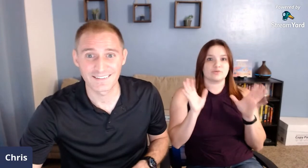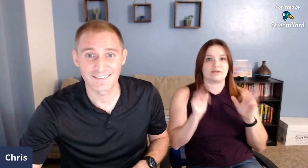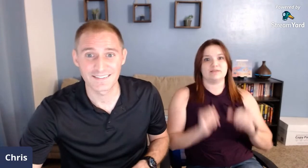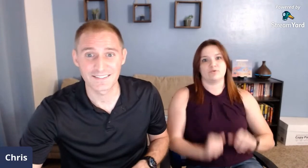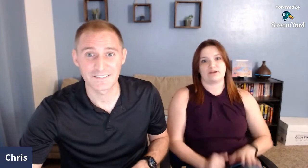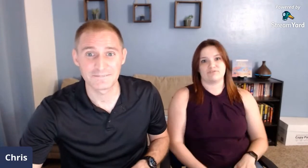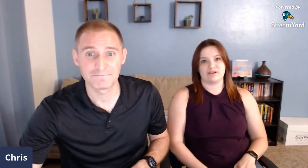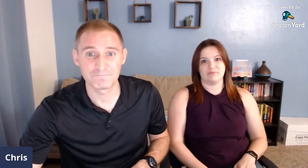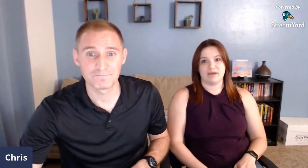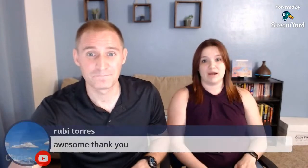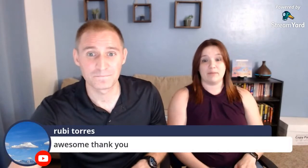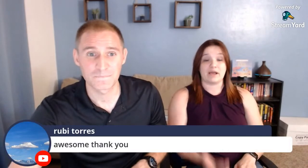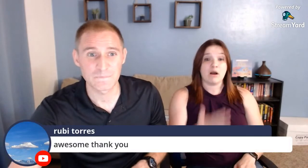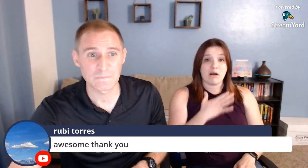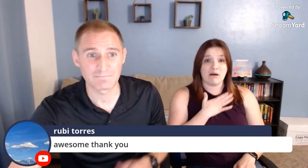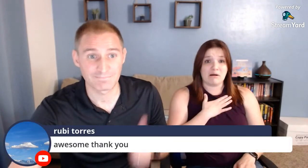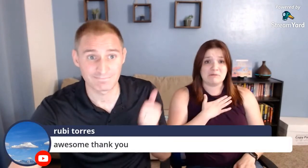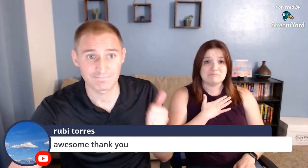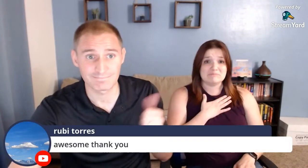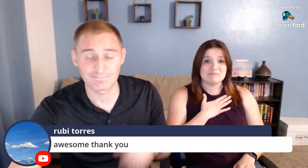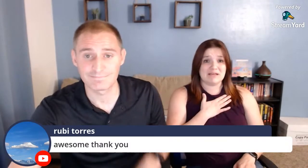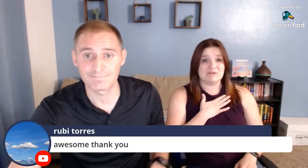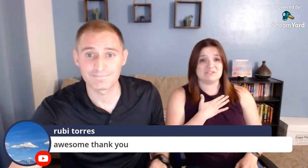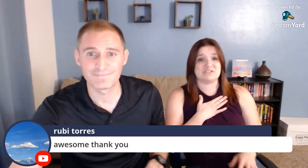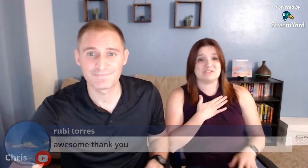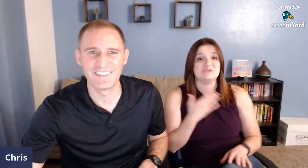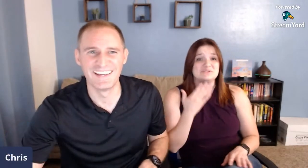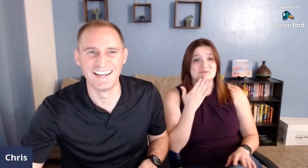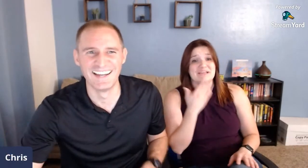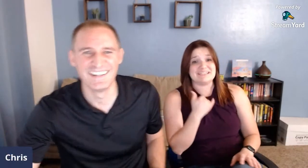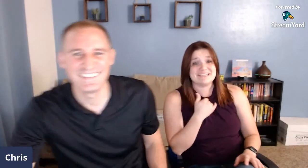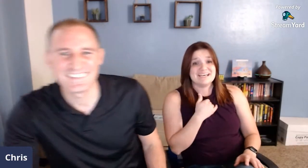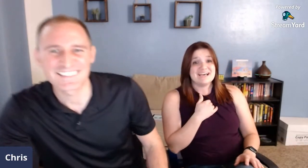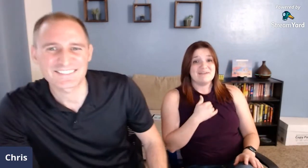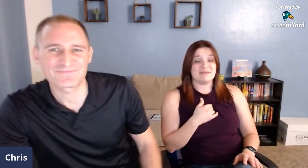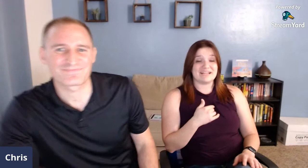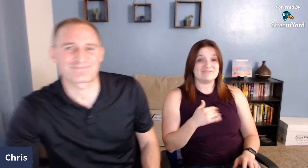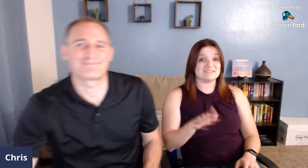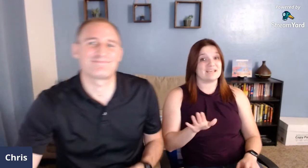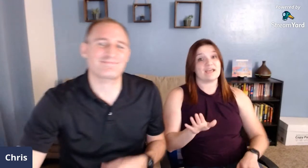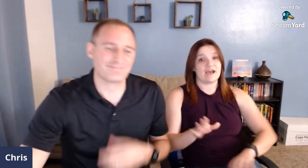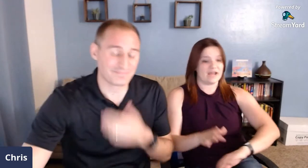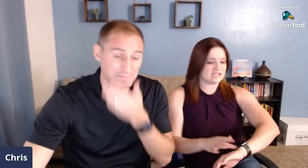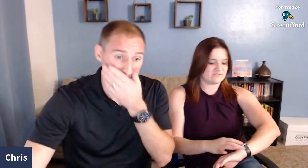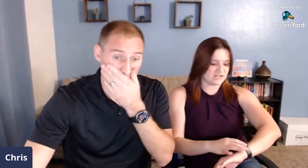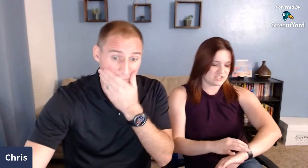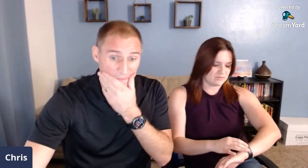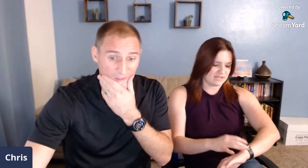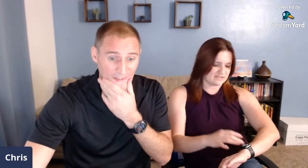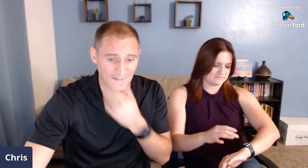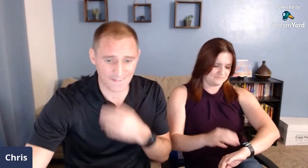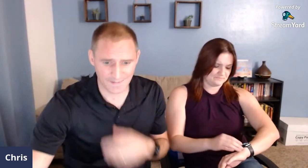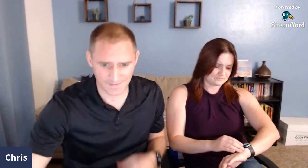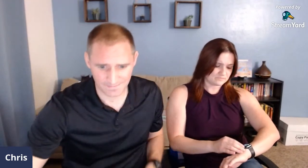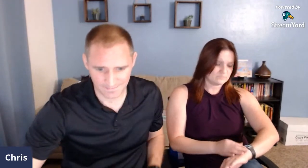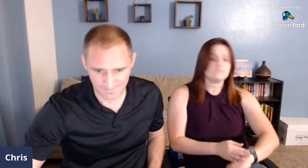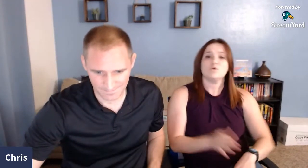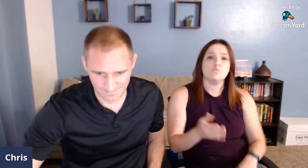was like 3 a.m. for him. And I'm like, oh, it was so sweet. But he was like, yeah. And it's fun too,